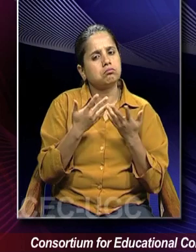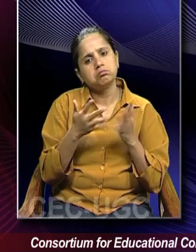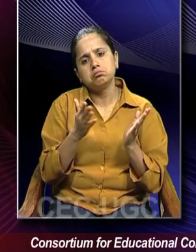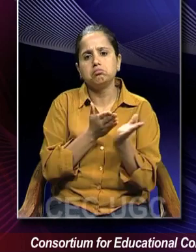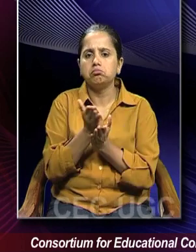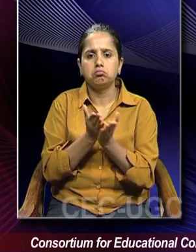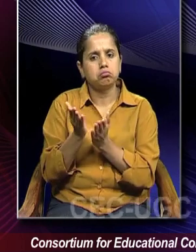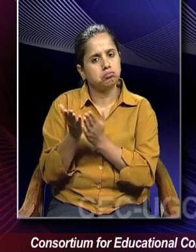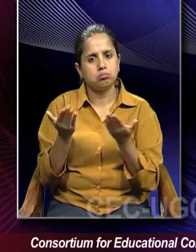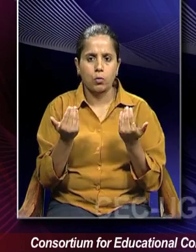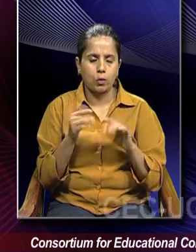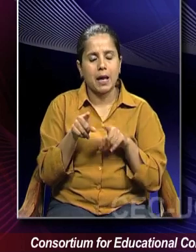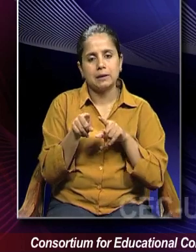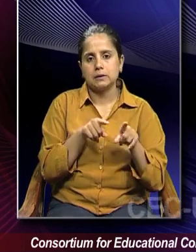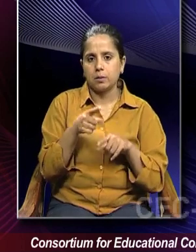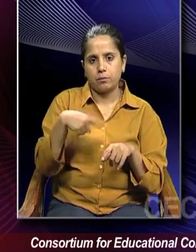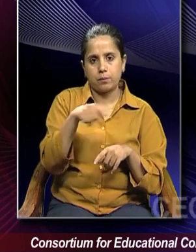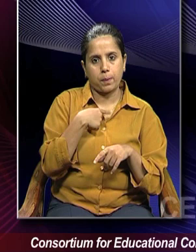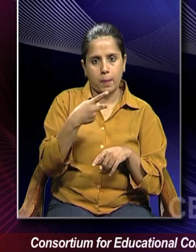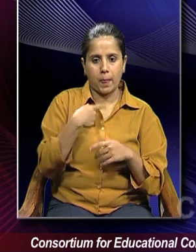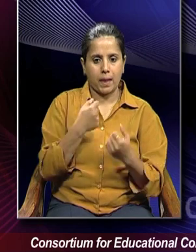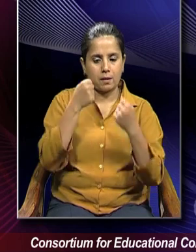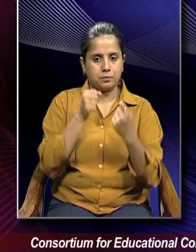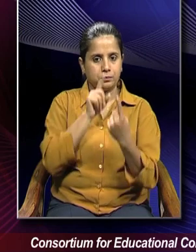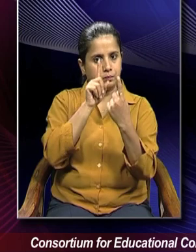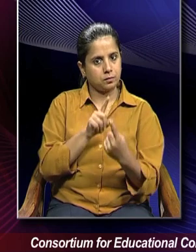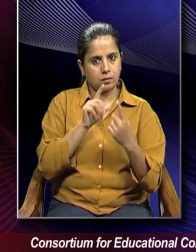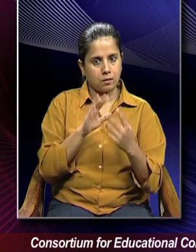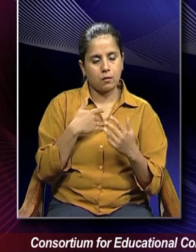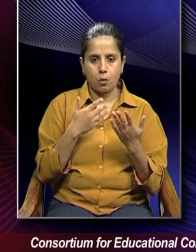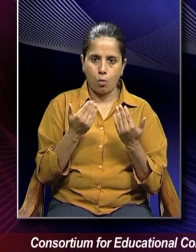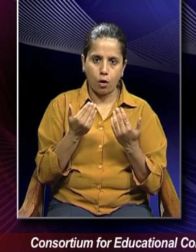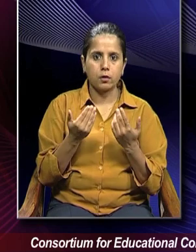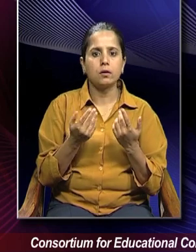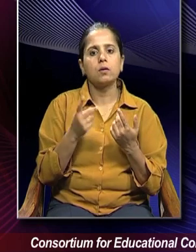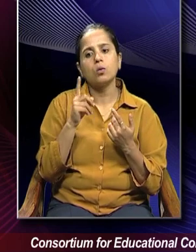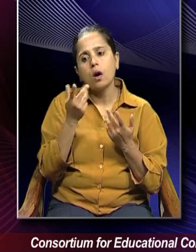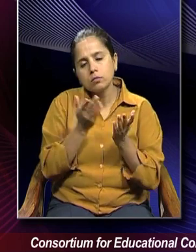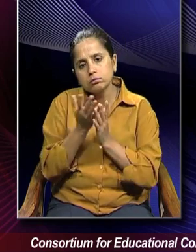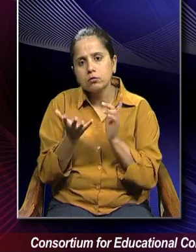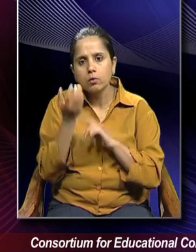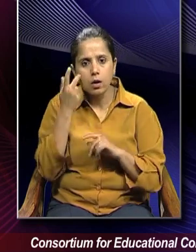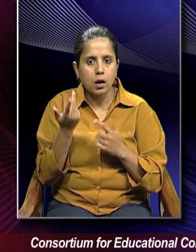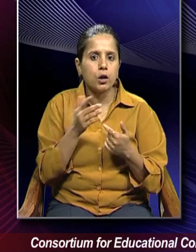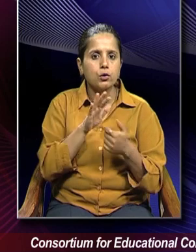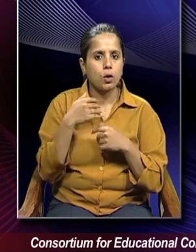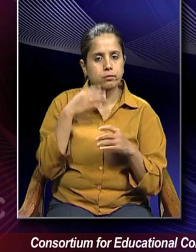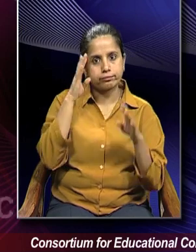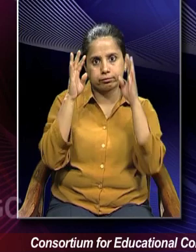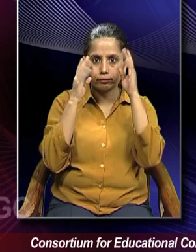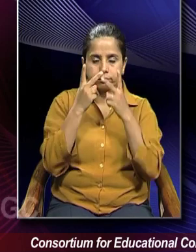together. Suppose if we two are sitting, we can find one way of showing our